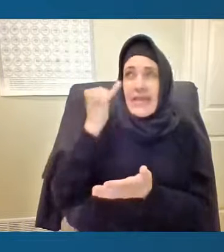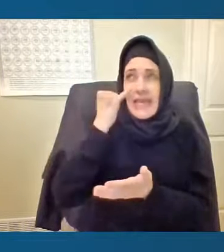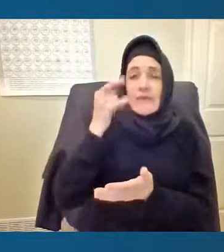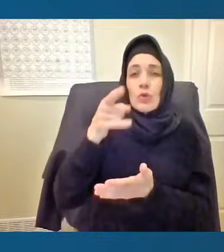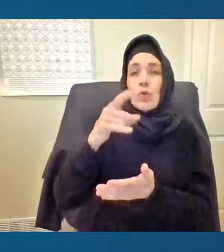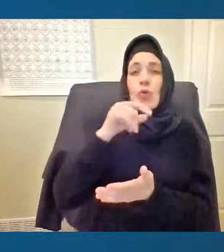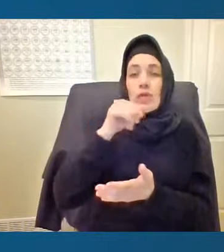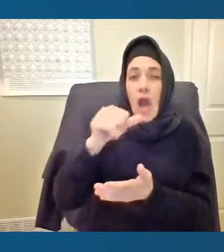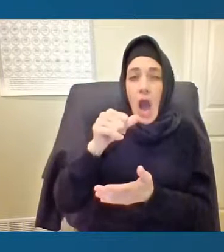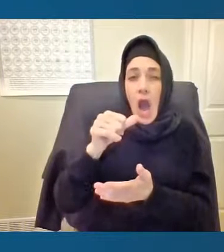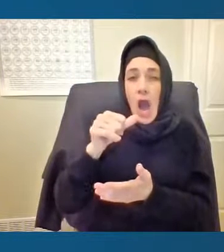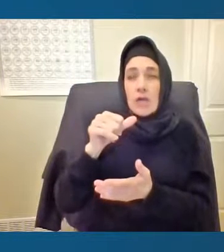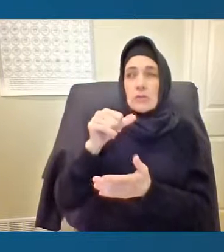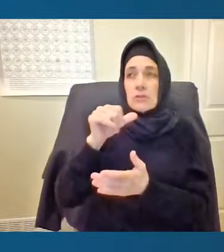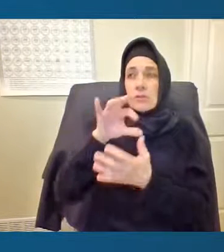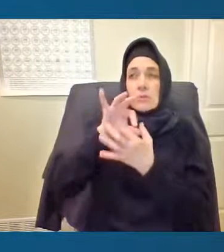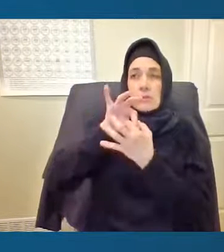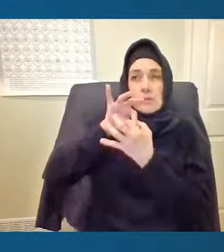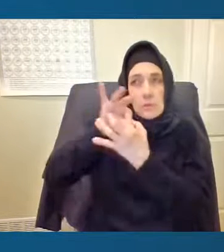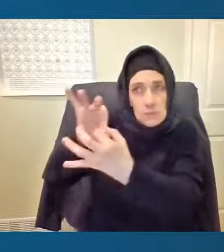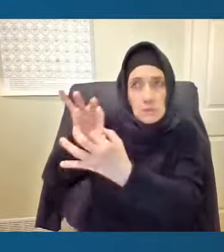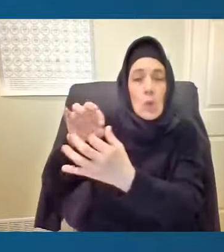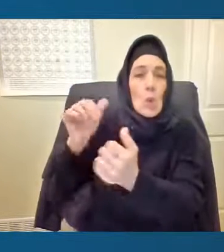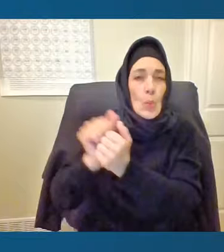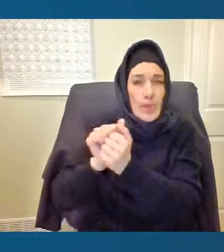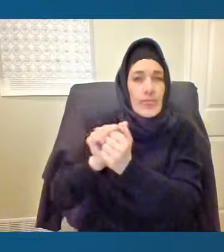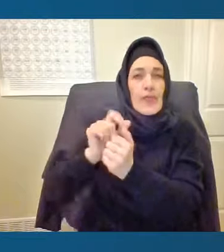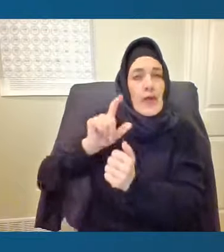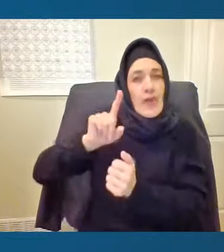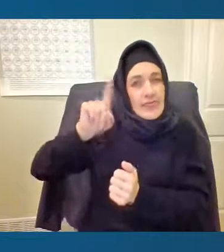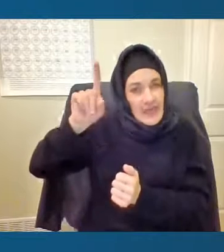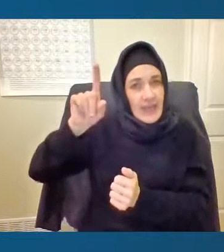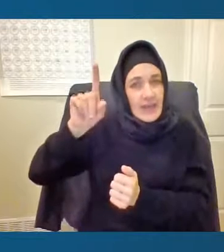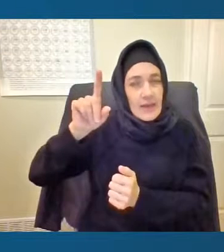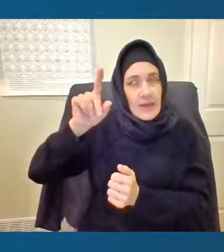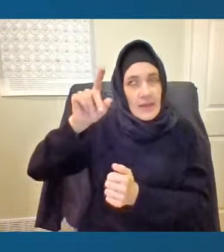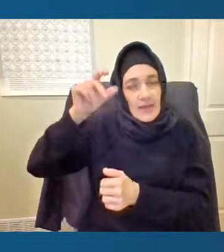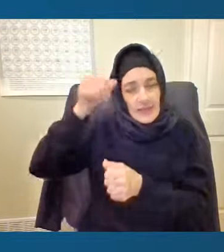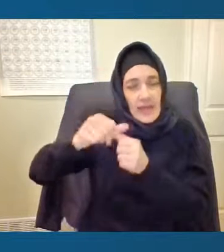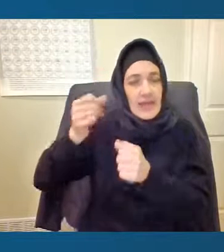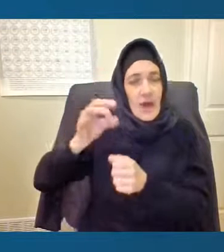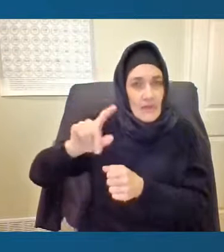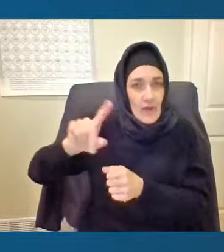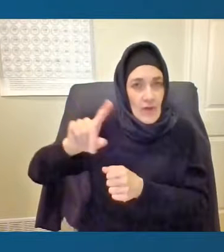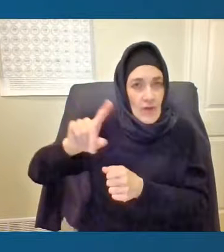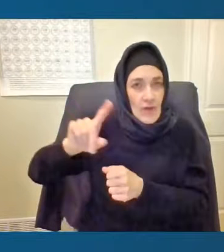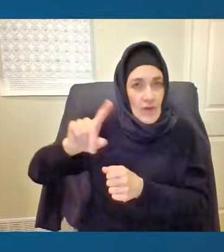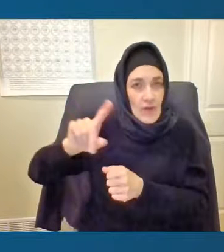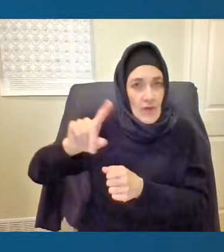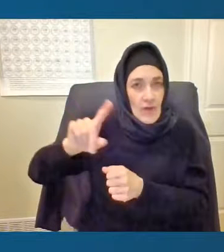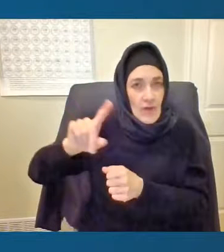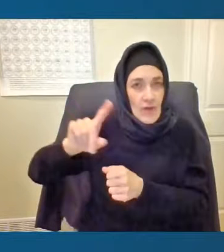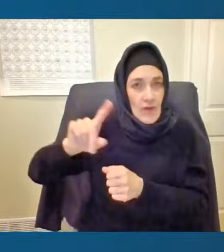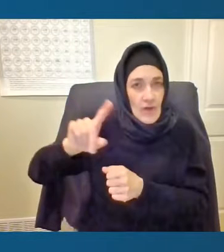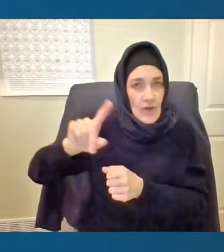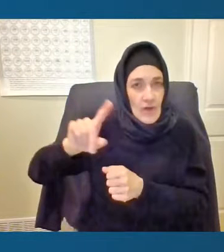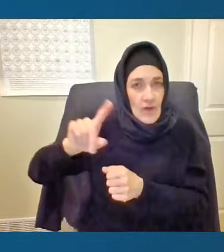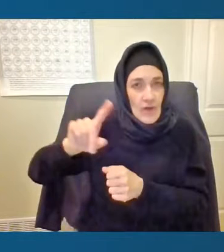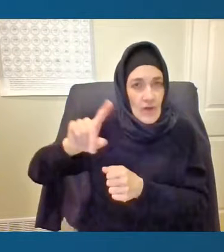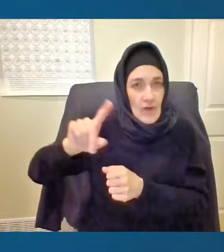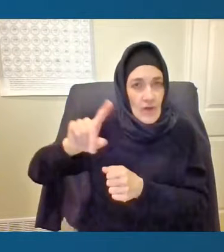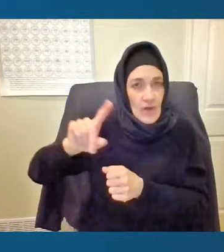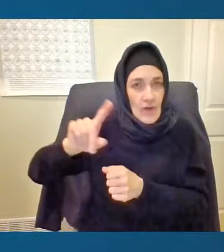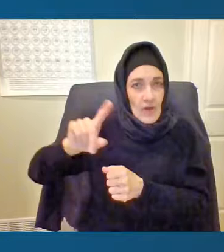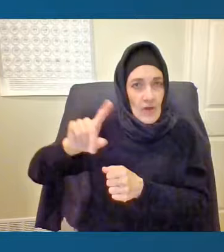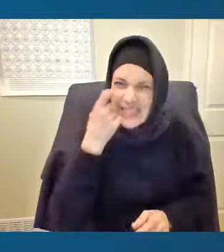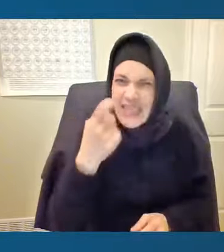the remembrance of Allah. Don't stop. You feel me? What did I just say? Subhanallah, subhanallah, subhanallah. So in our mind, shaitan like, see, why are you doing it? Don't do it. Uh-uh.